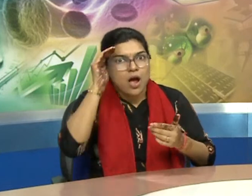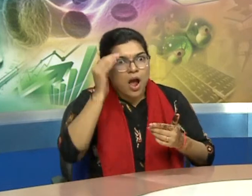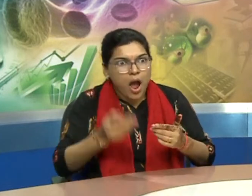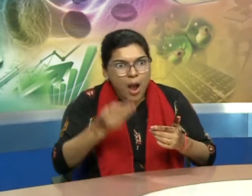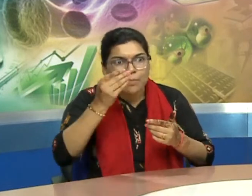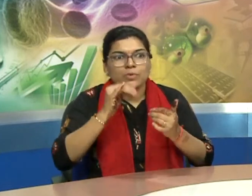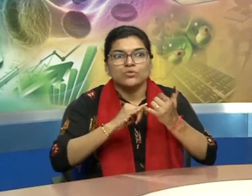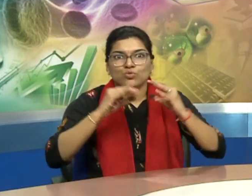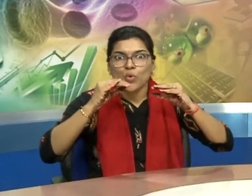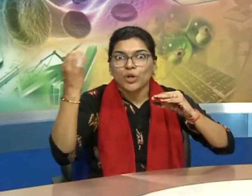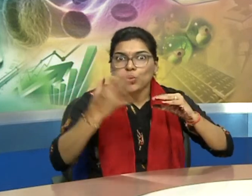about the